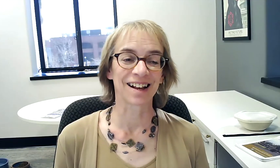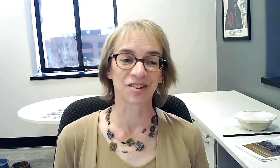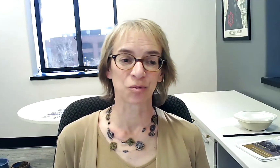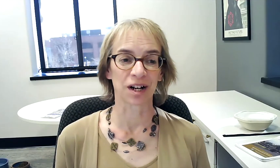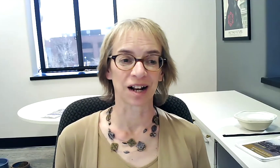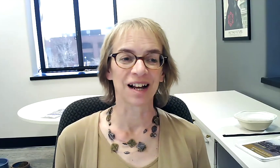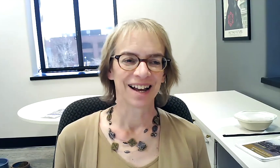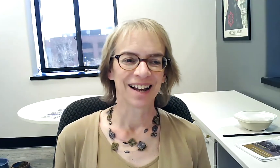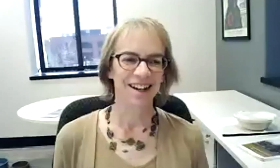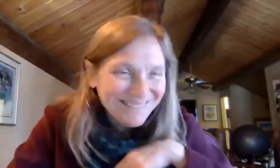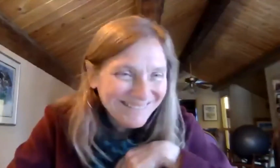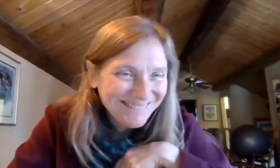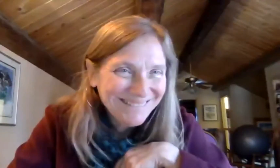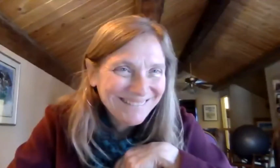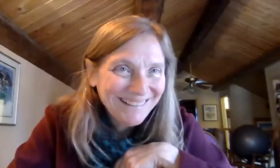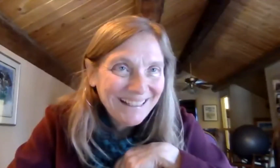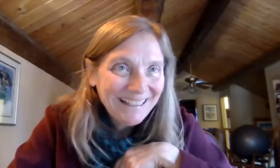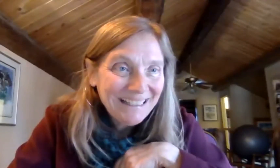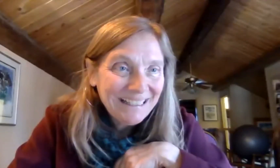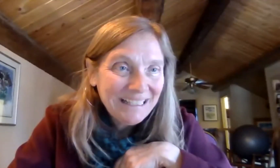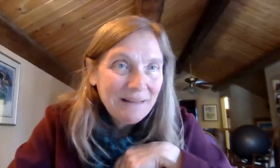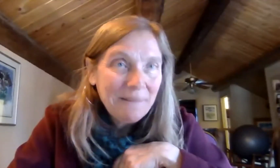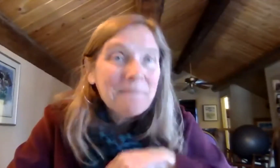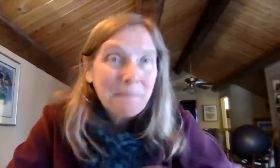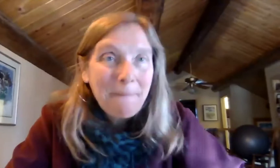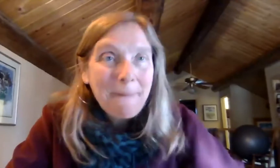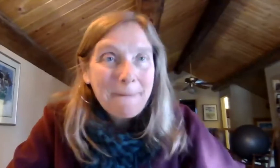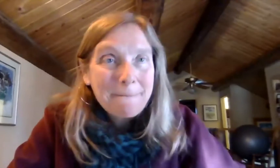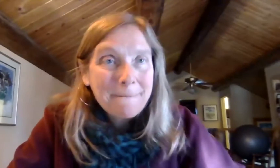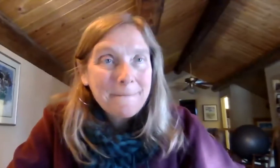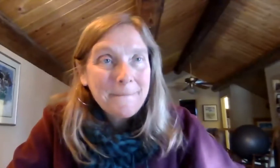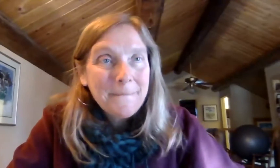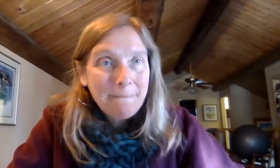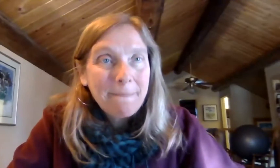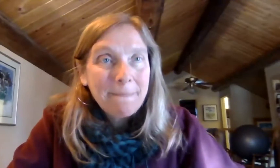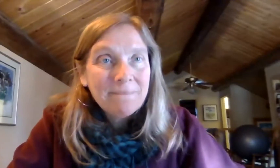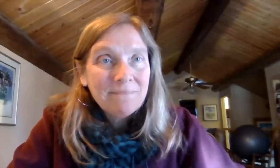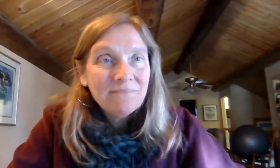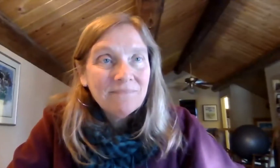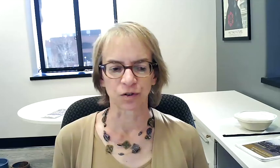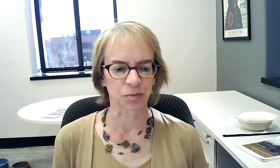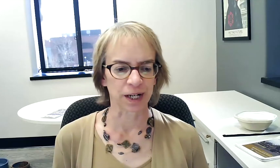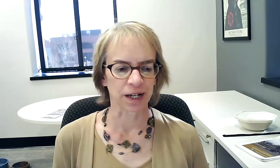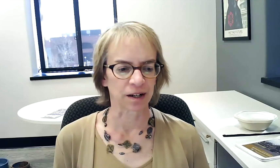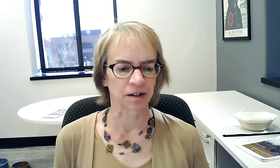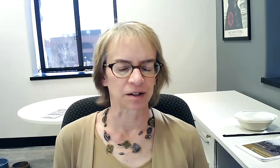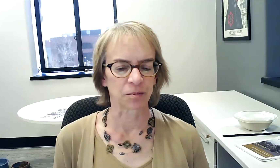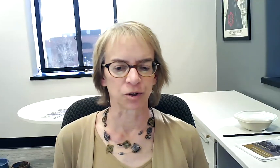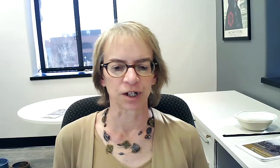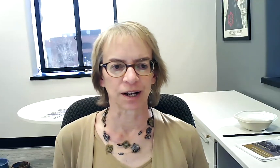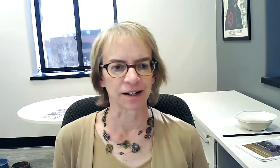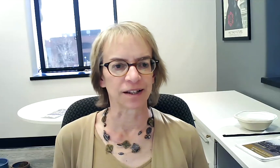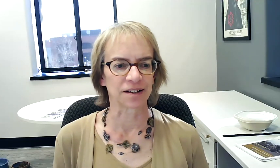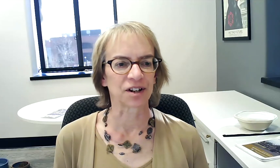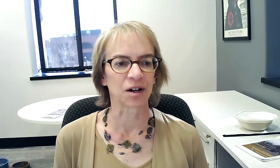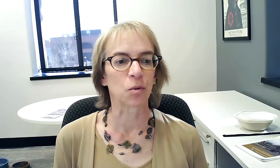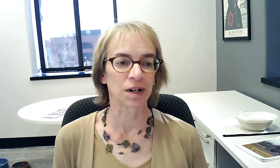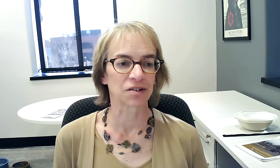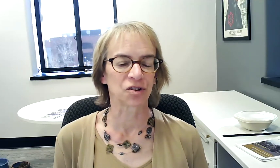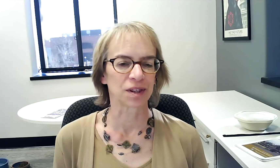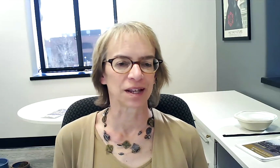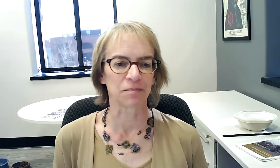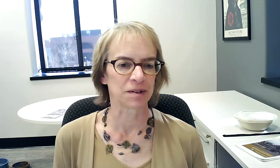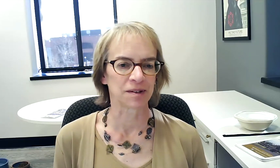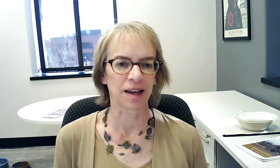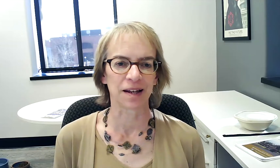That's go for it. Yeah, that's what I had. I think I had mentioned this in our first meeting to put it on the list, and it